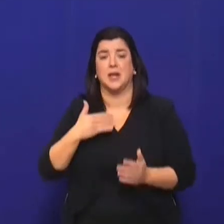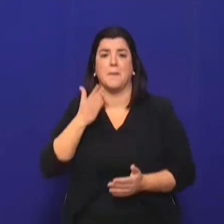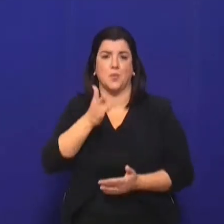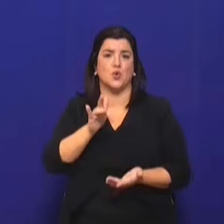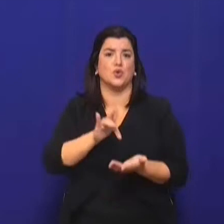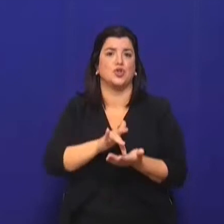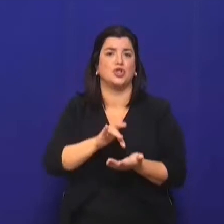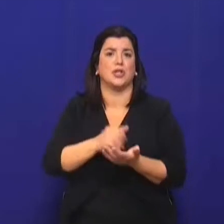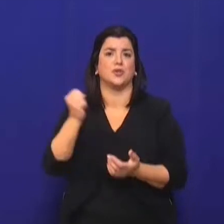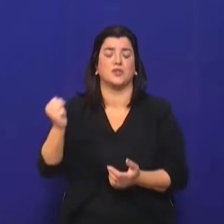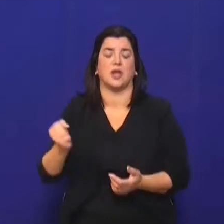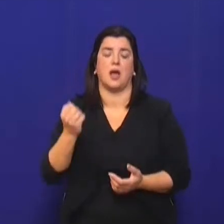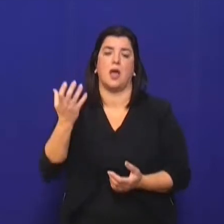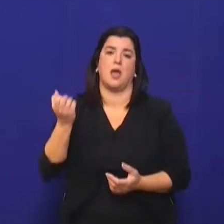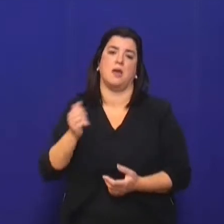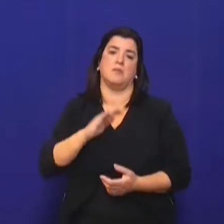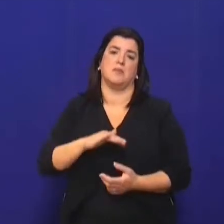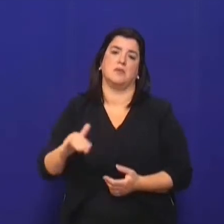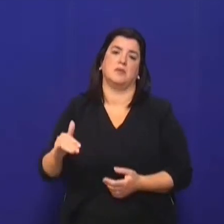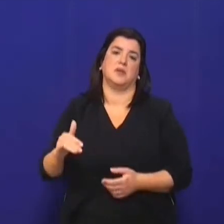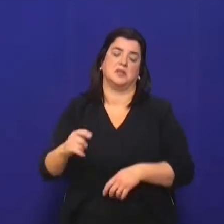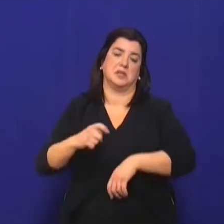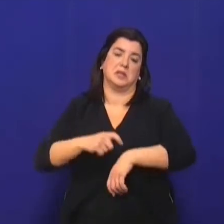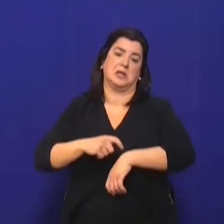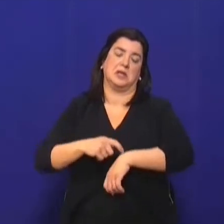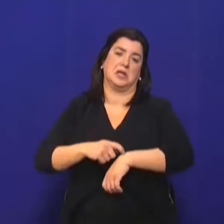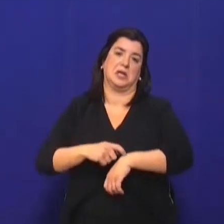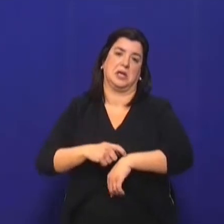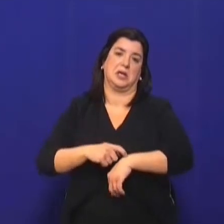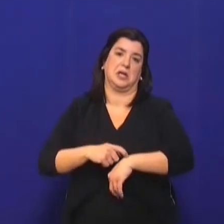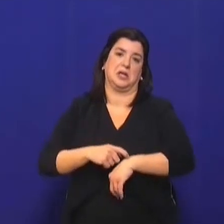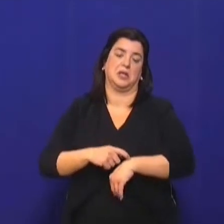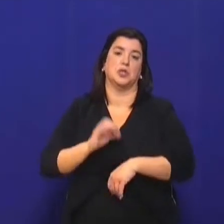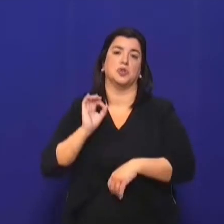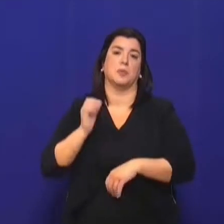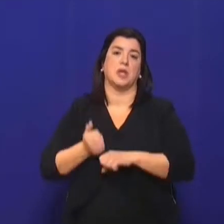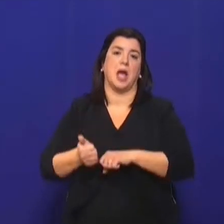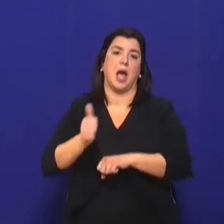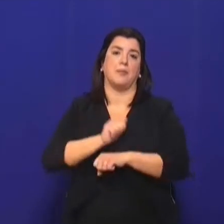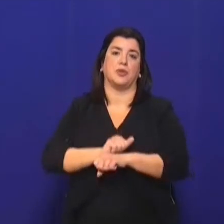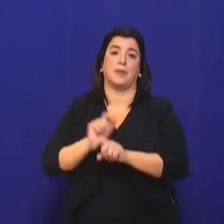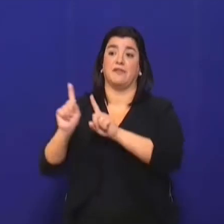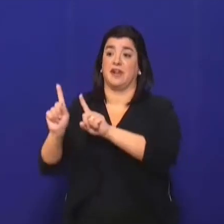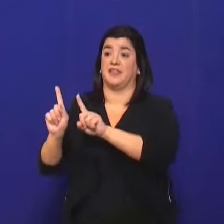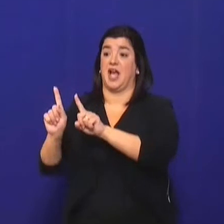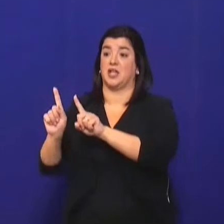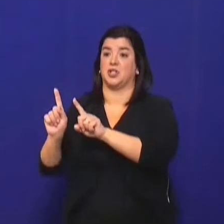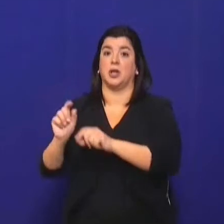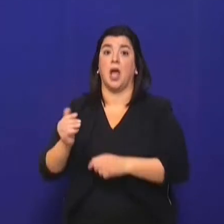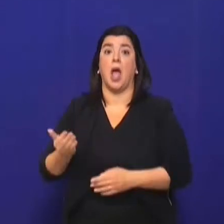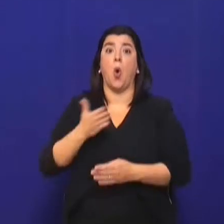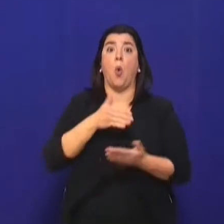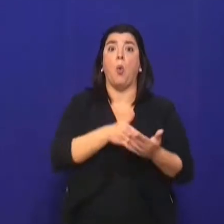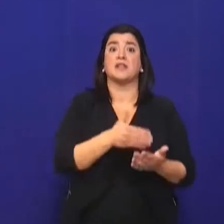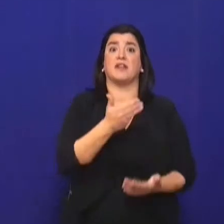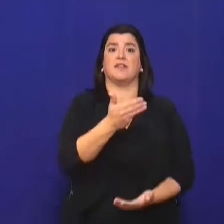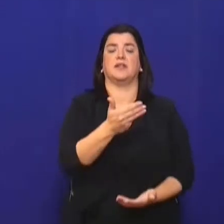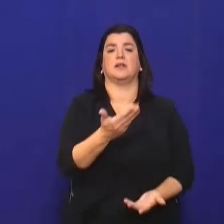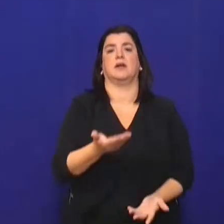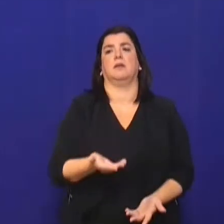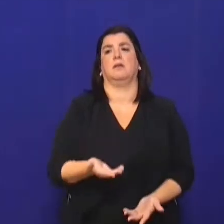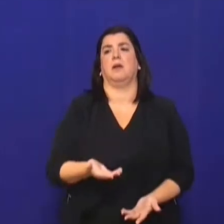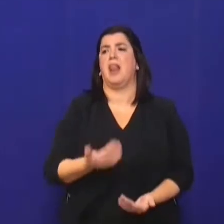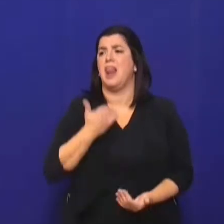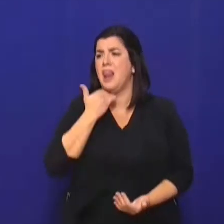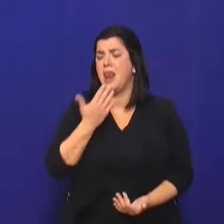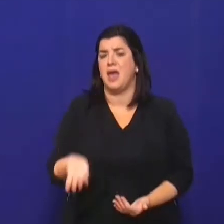saħħa il-ġimgħa u kien hemm nies li propju fid-9 dawk in-nies li kienu diġà l-appuntament ta' 11 fid-9 kienu diġà qegħdin hemmhekk.